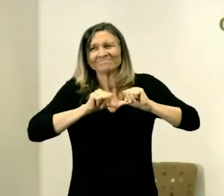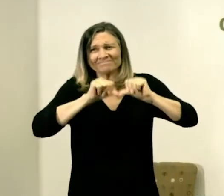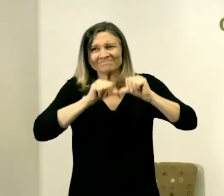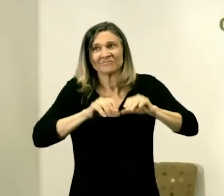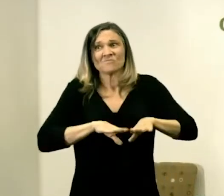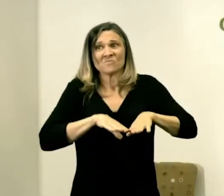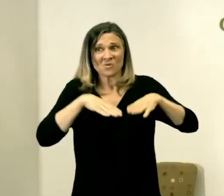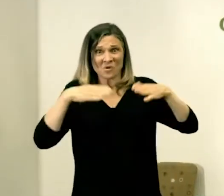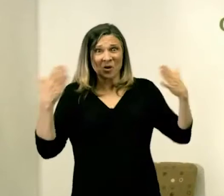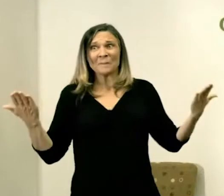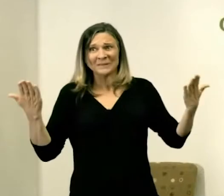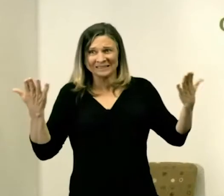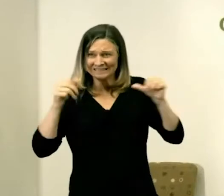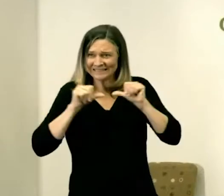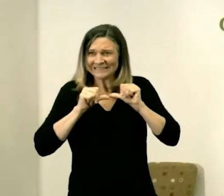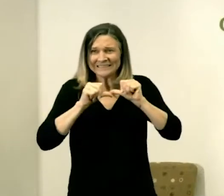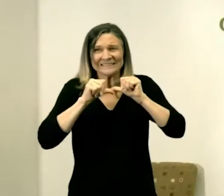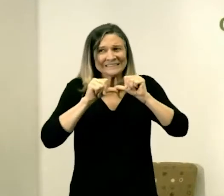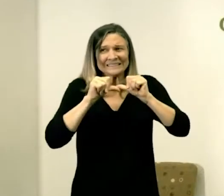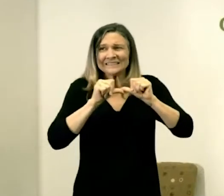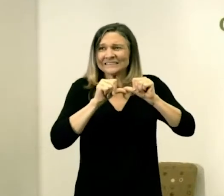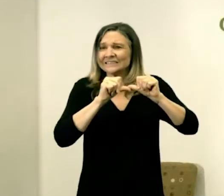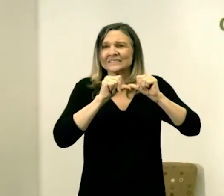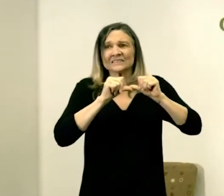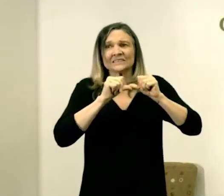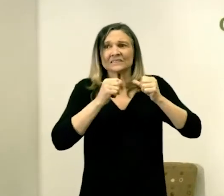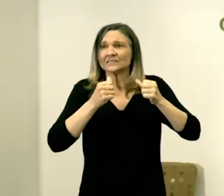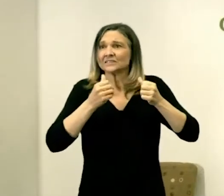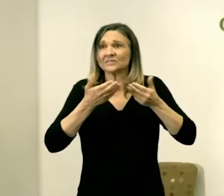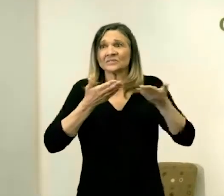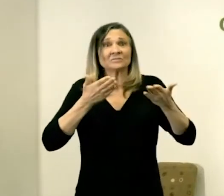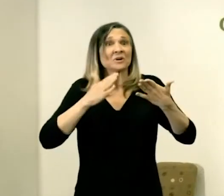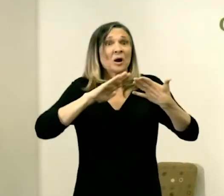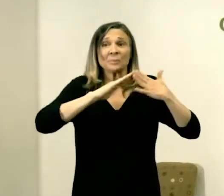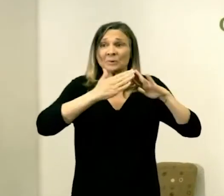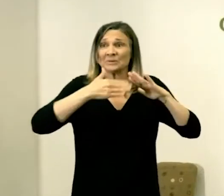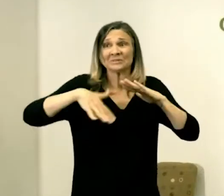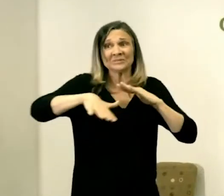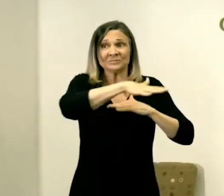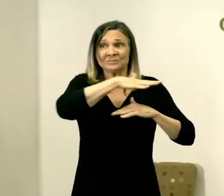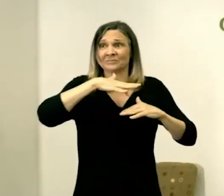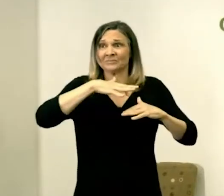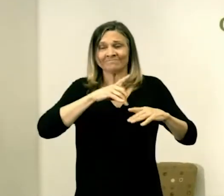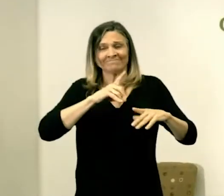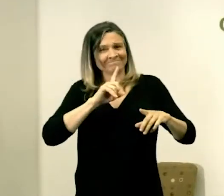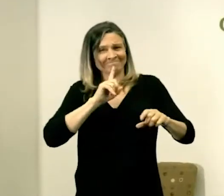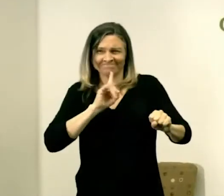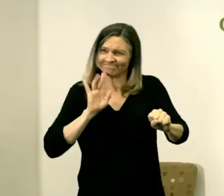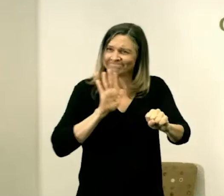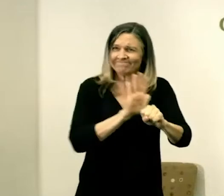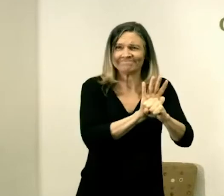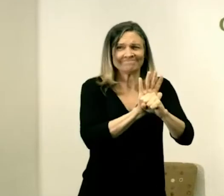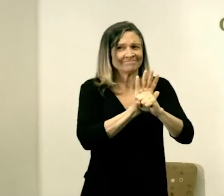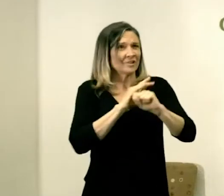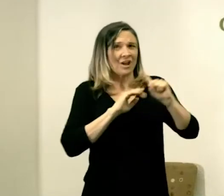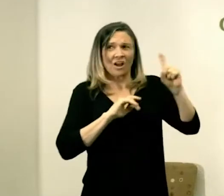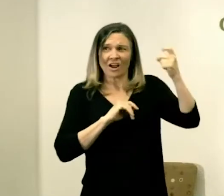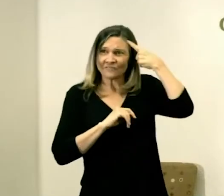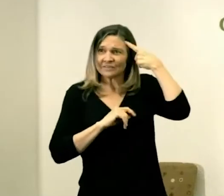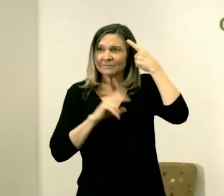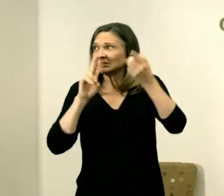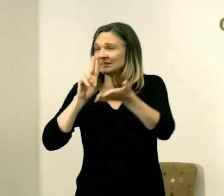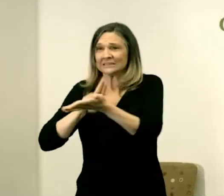at any time that the services are needed in our community. Our commitment, Mr. Governor, Mr.